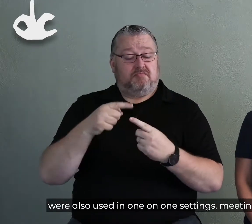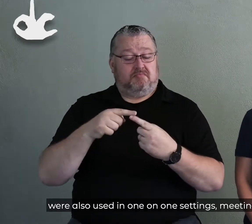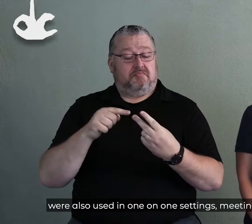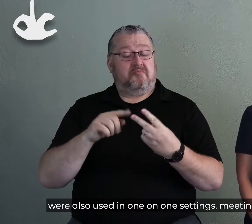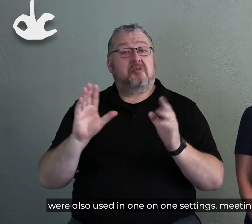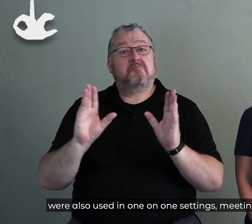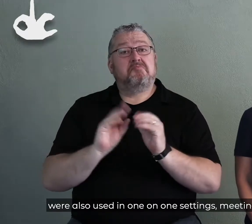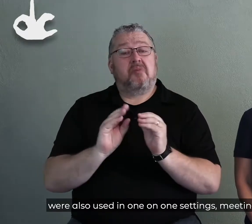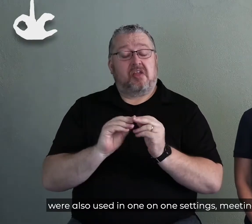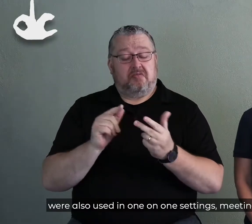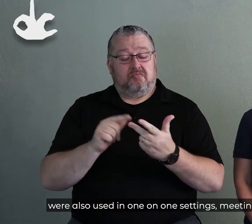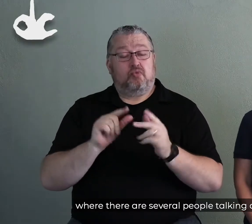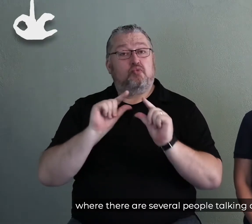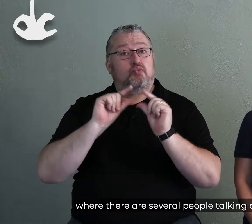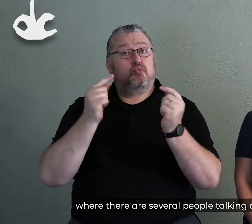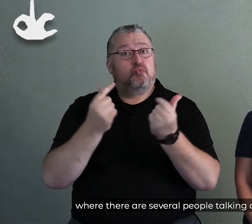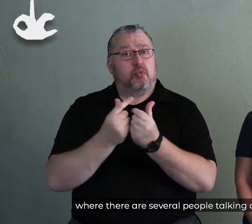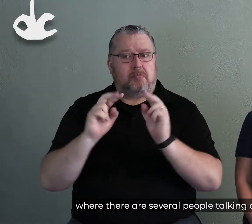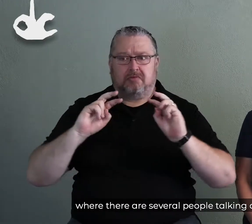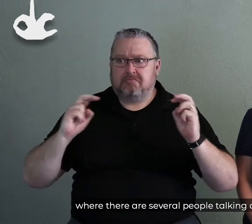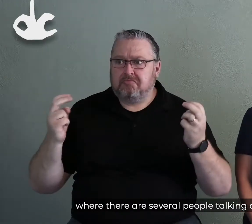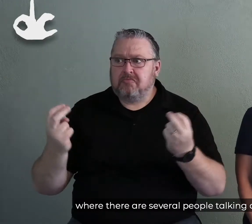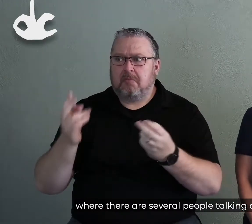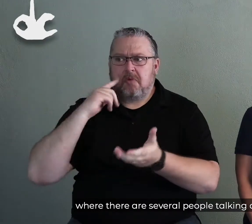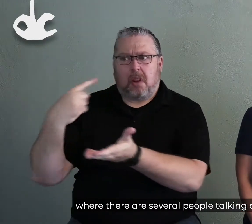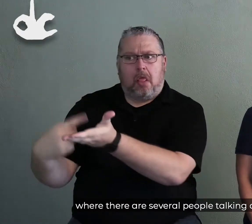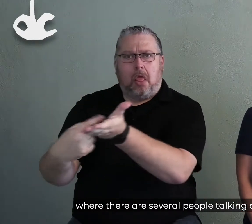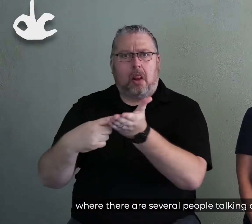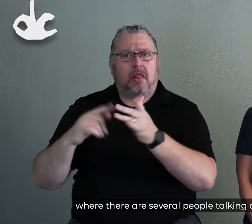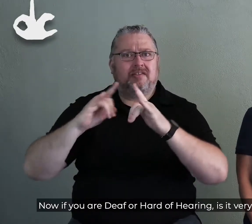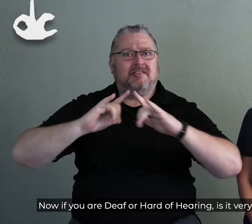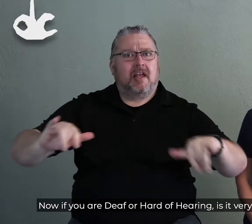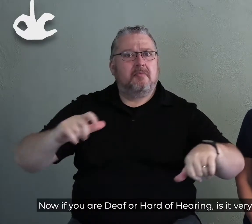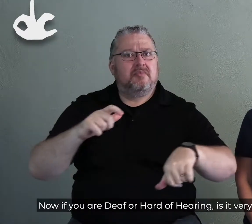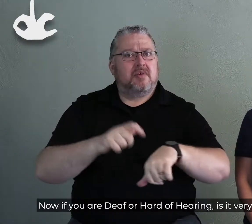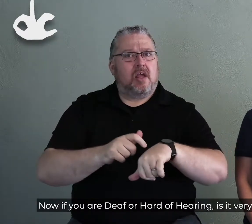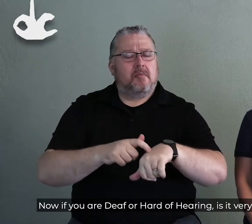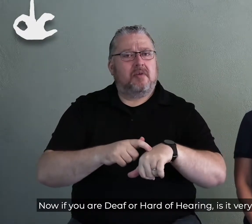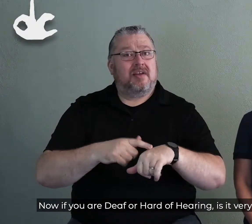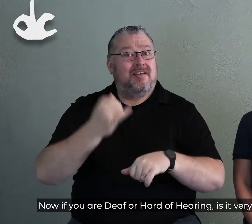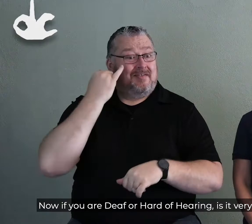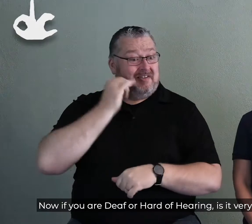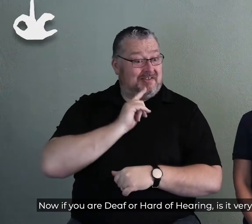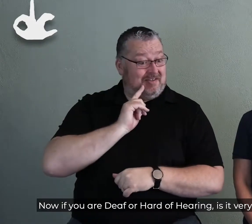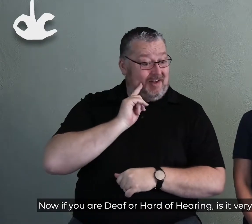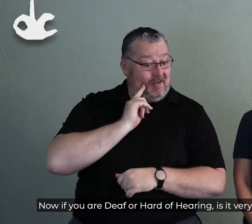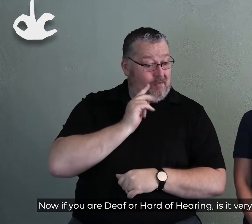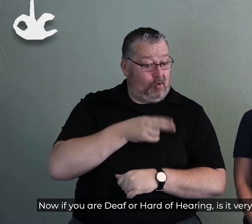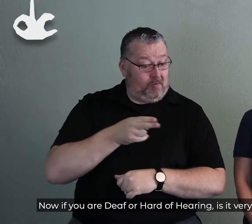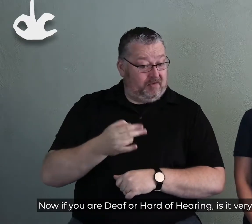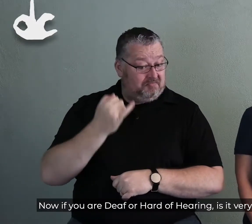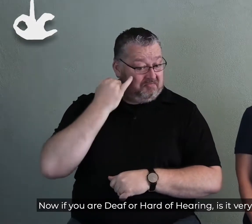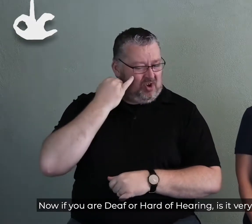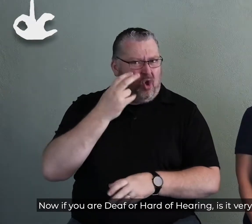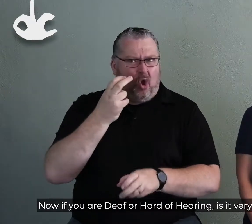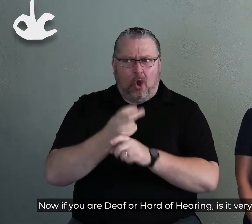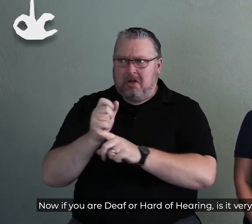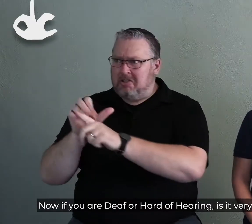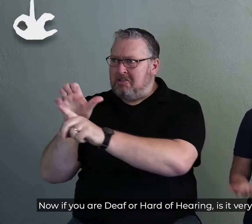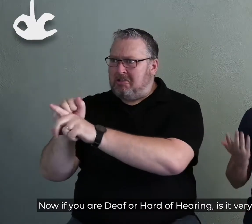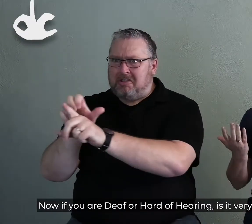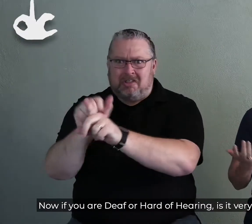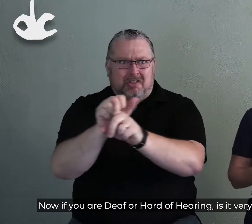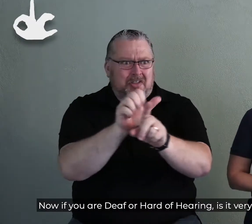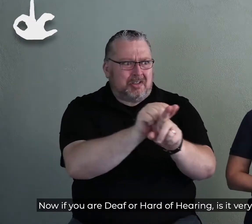meetings, group meetings where there's several people talking at the same time. Now, if you're deaf or hard of hearing, it's very hard to